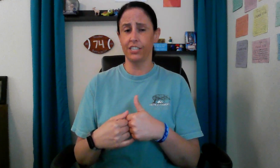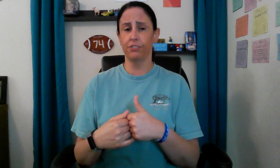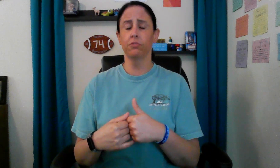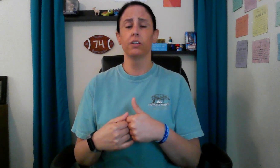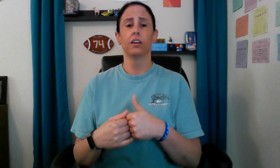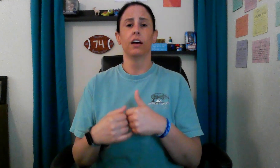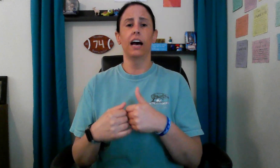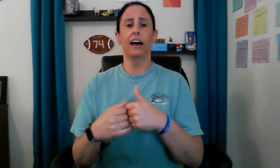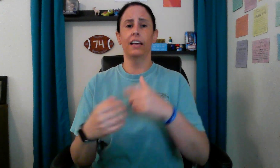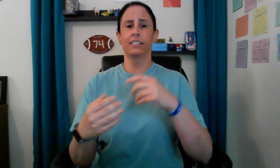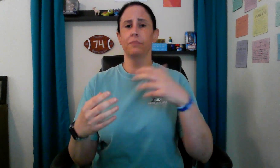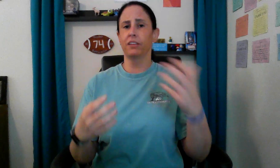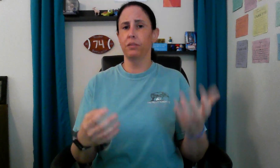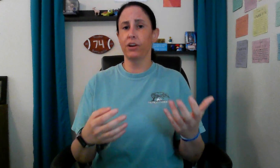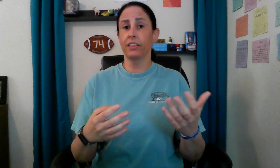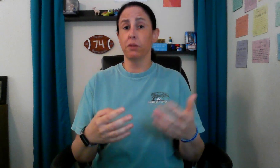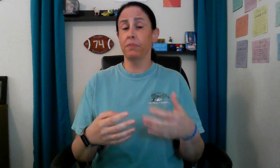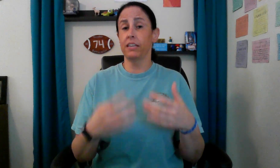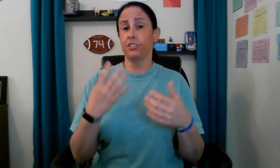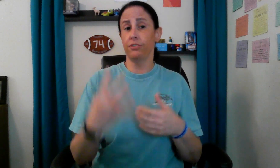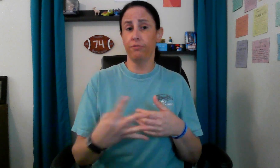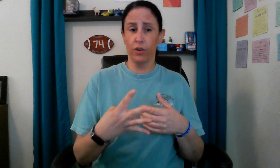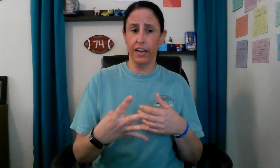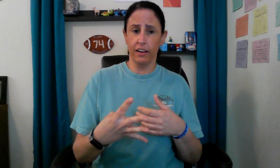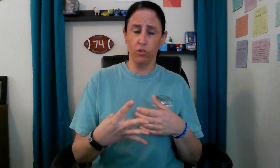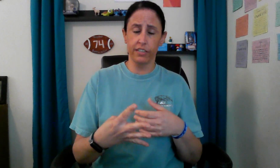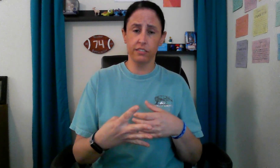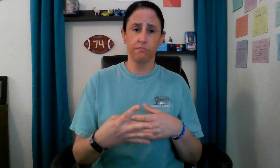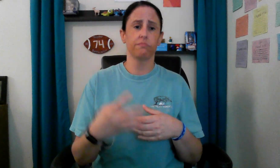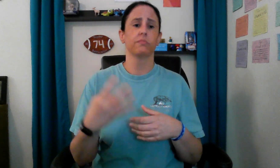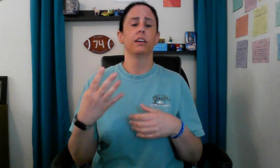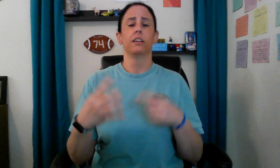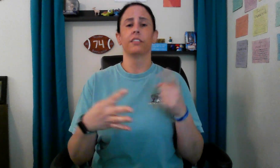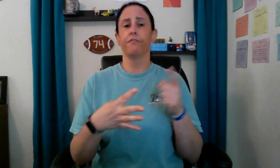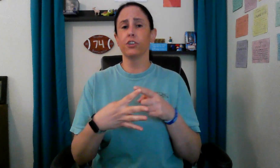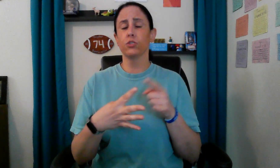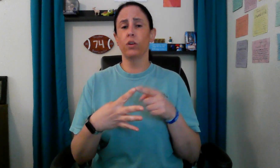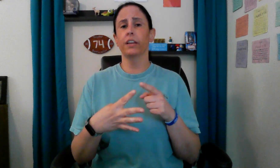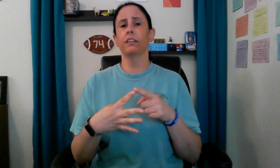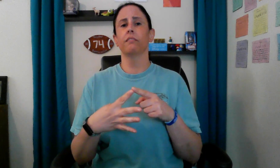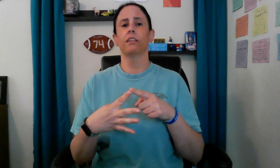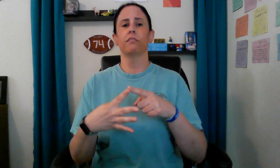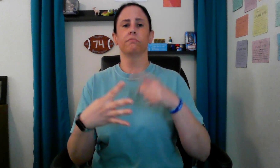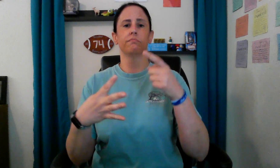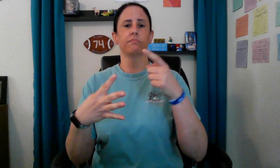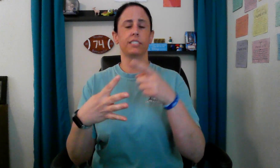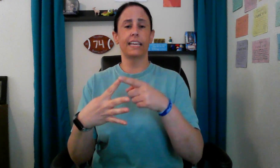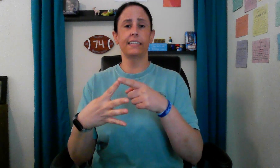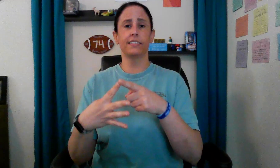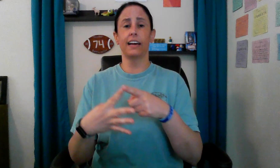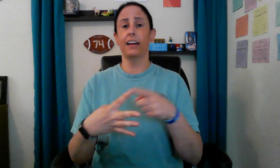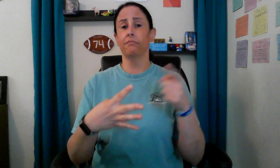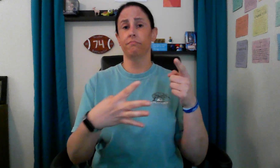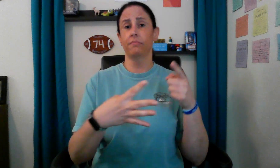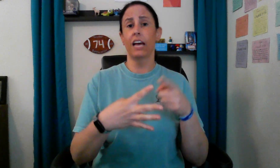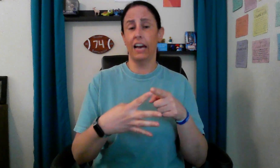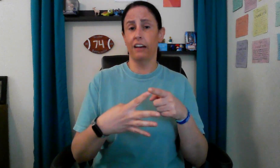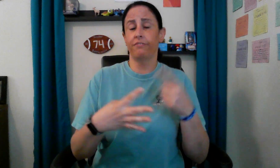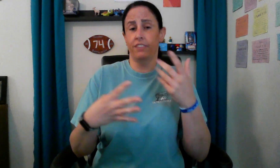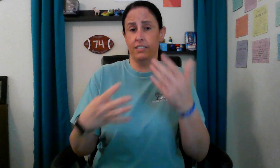do. I typically break them up into 4 categories. The first one, states that have a